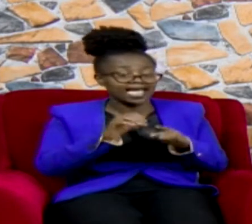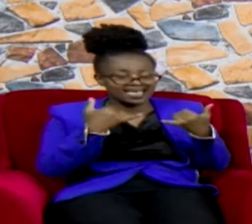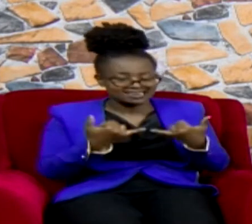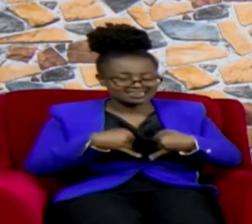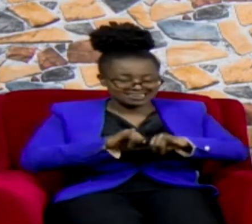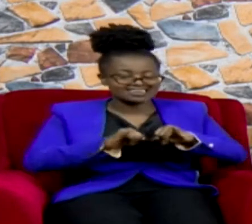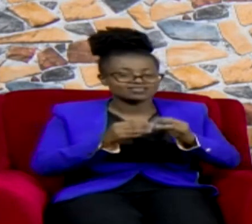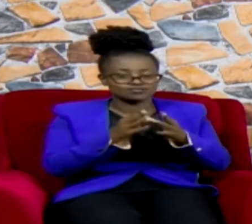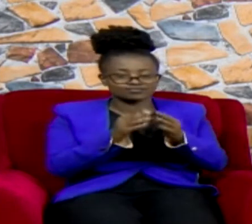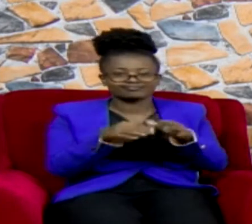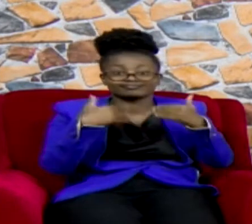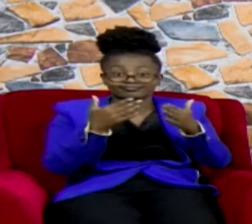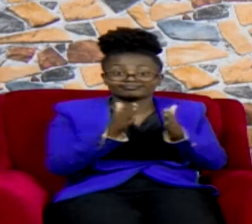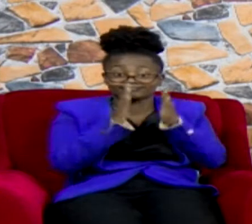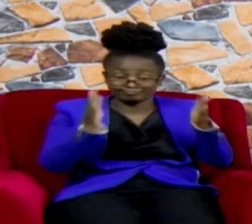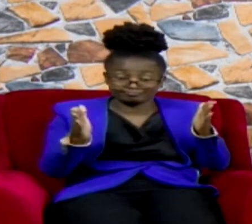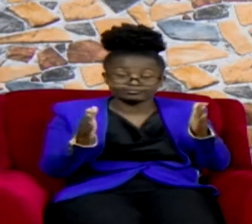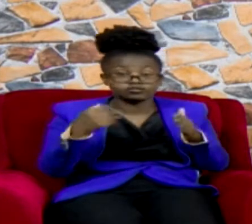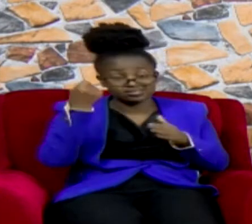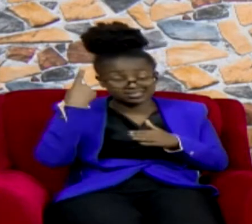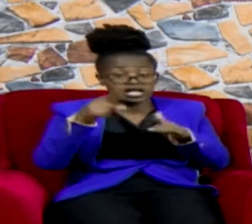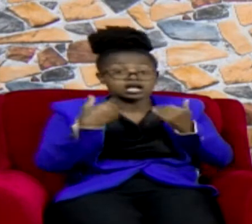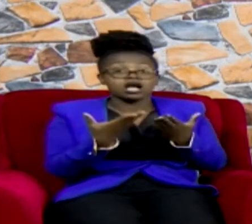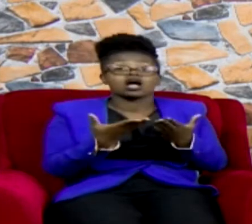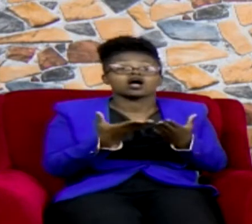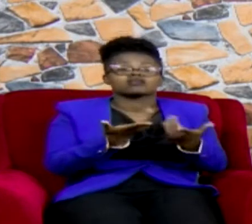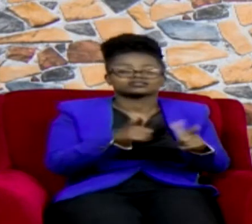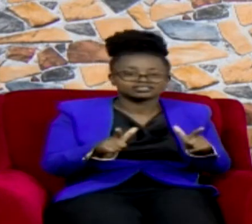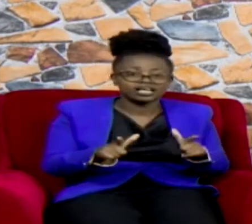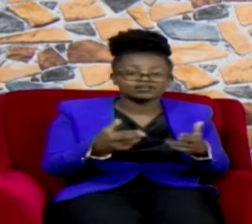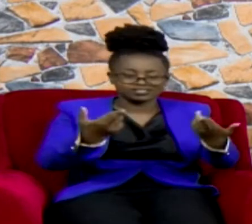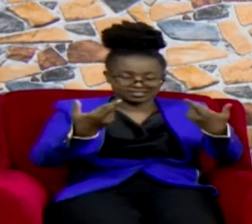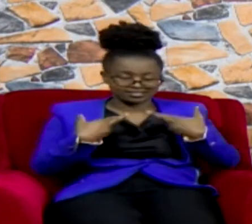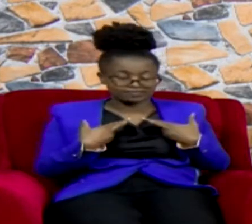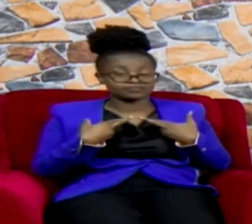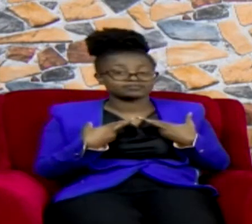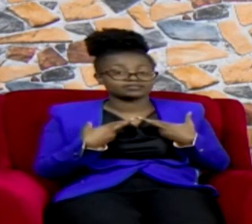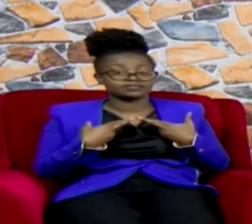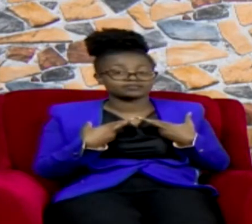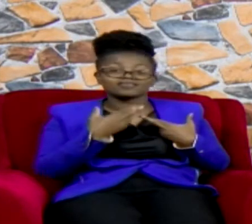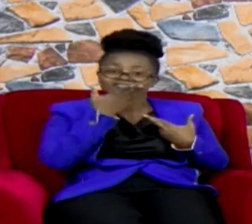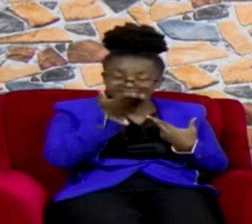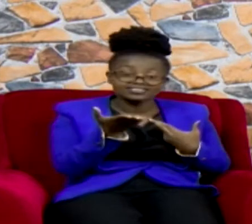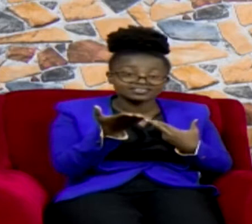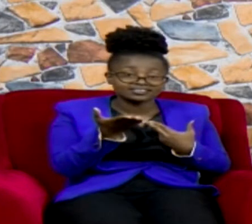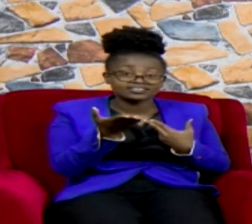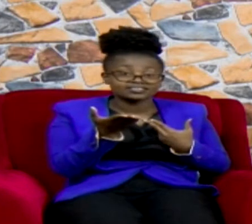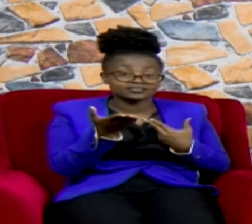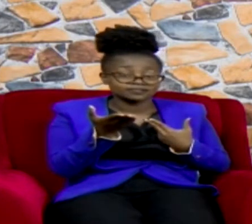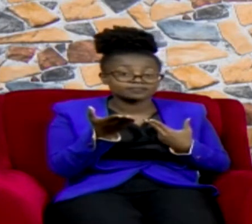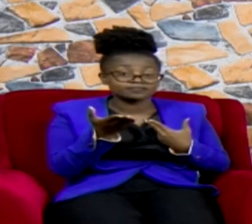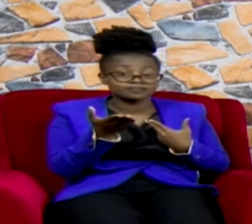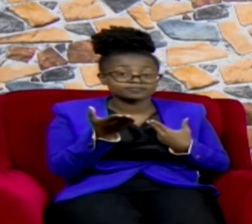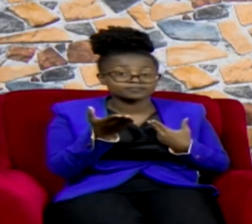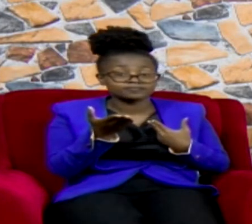on that. Like now, okay, we've gotten the concept of like how we teach them the language and how receptive, and yeah, the full circle of how